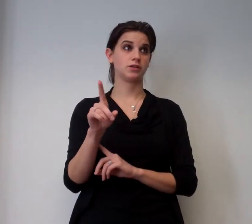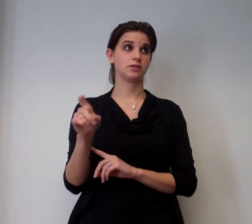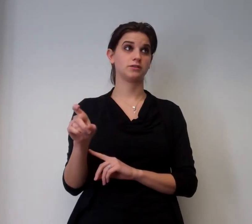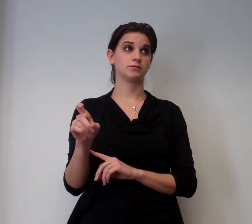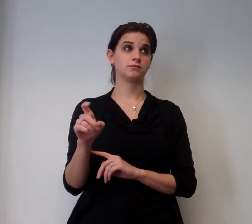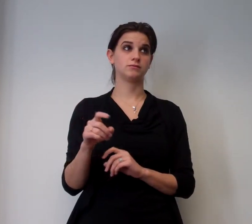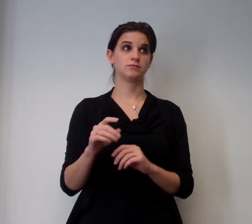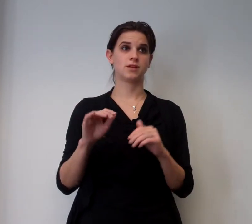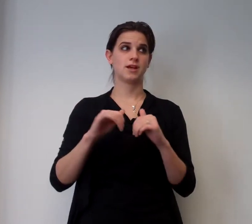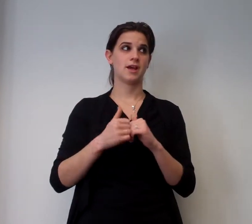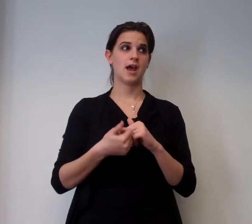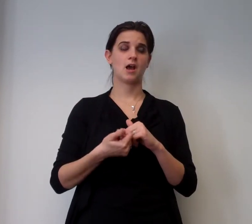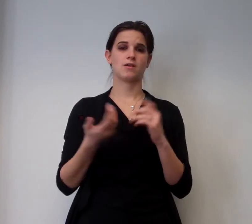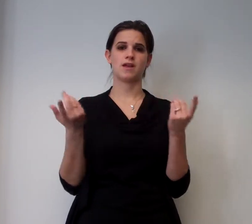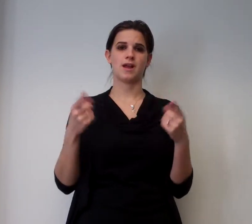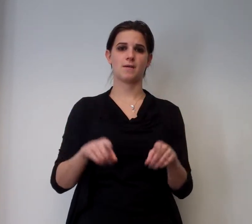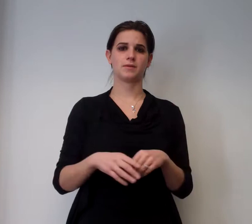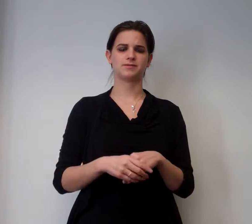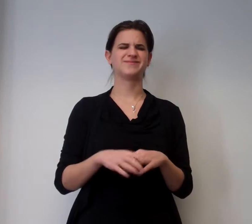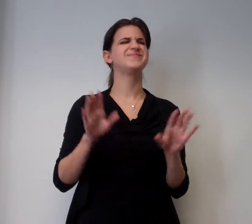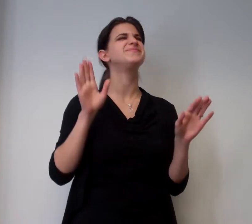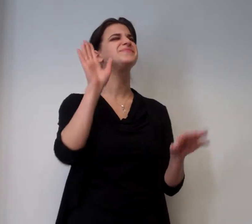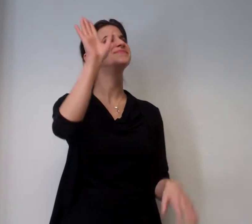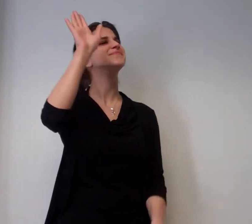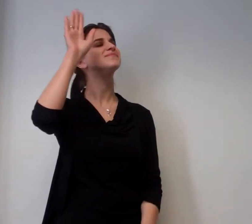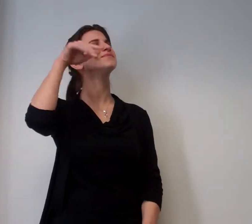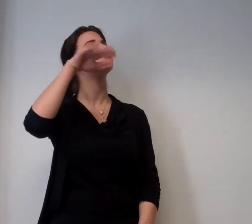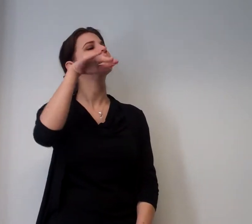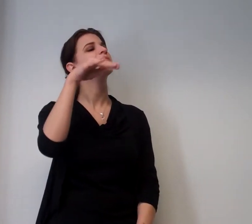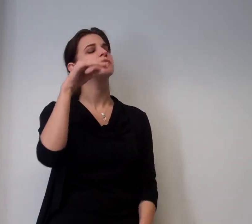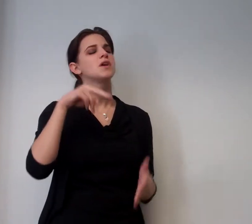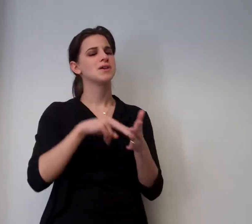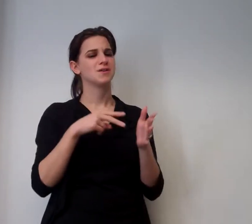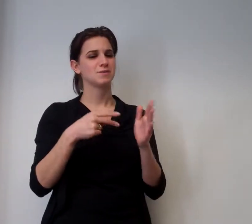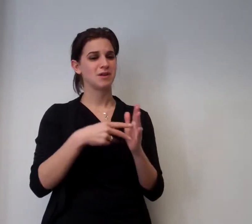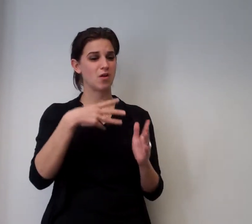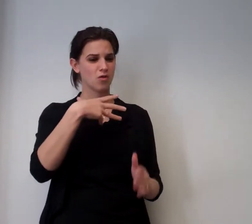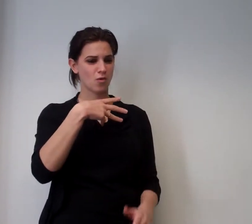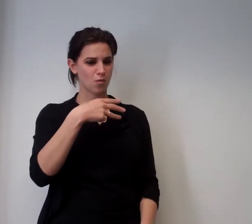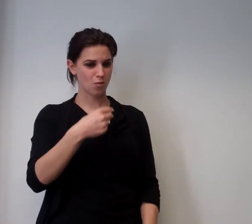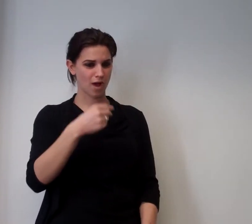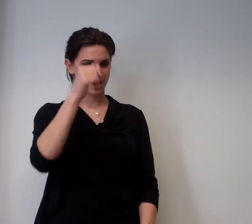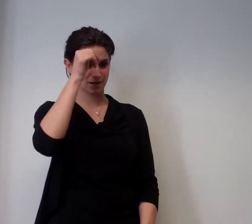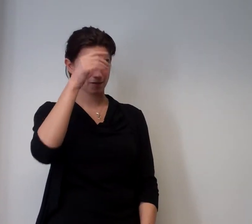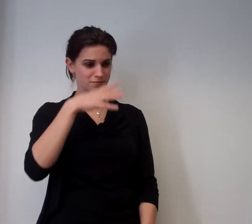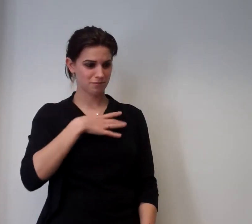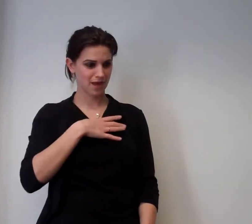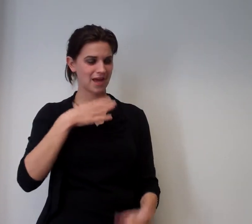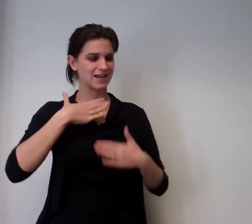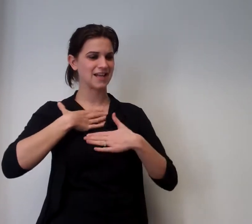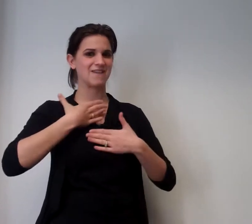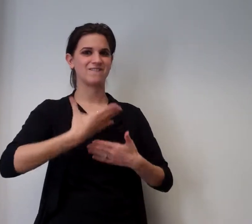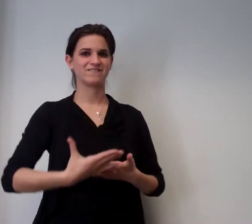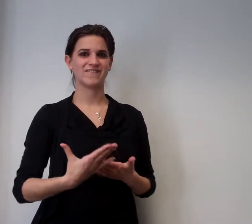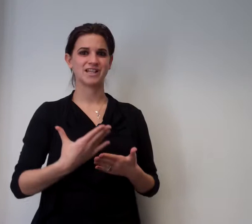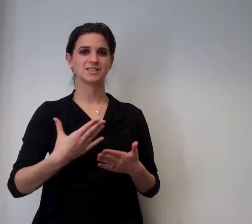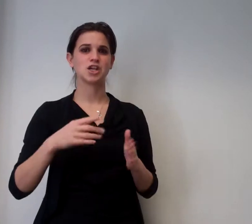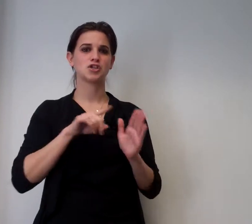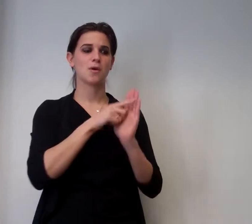Oh, you mean the white guy confessed to the murder and they let him go? There was no doubt in the minds of anyone probably